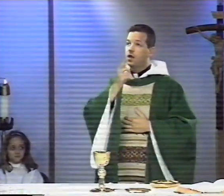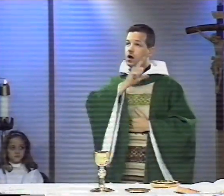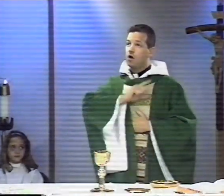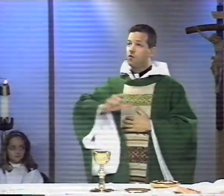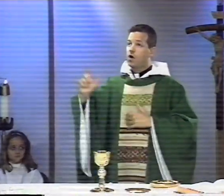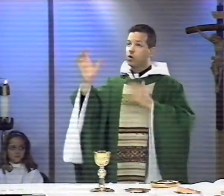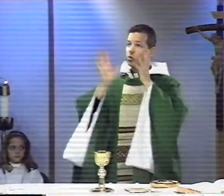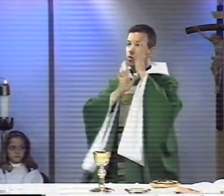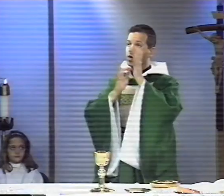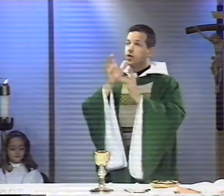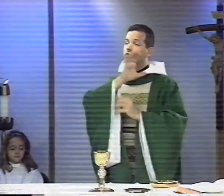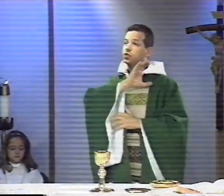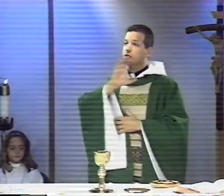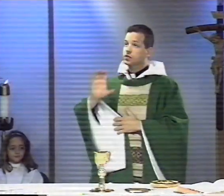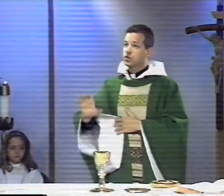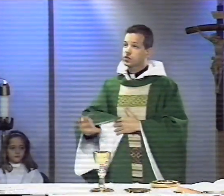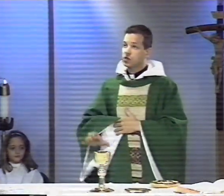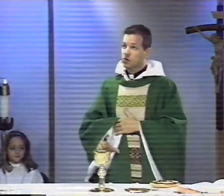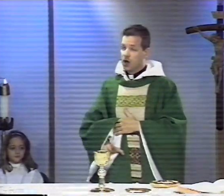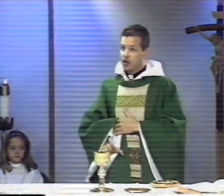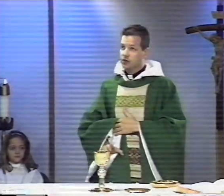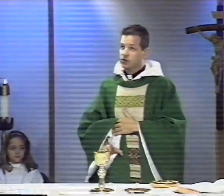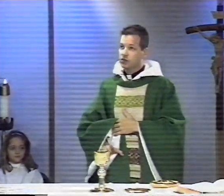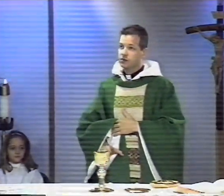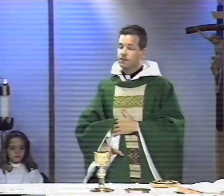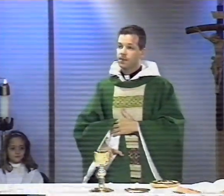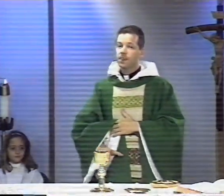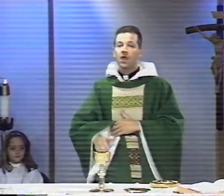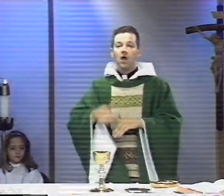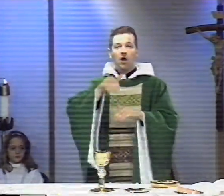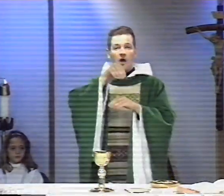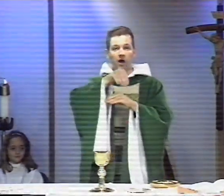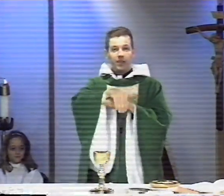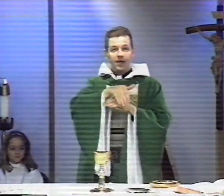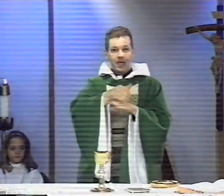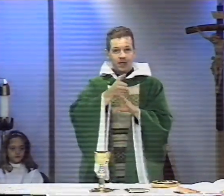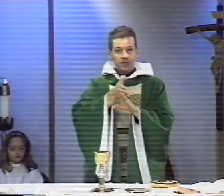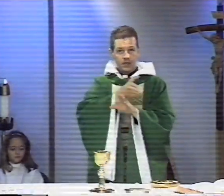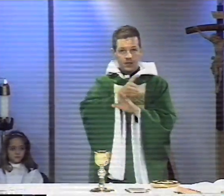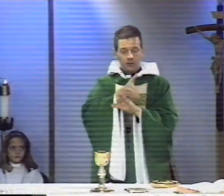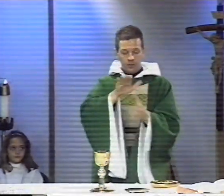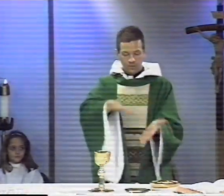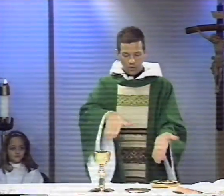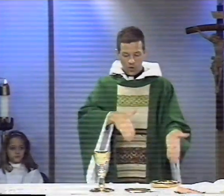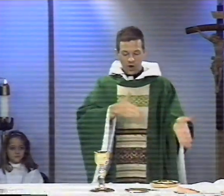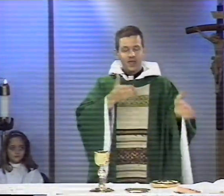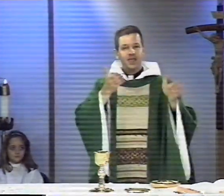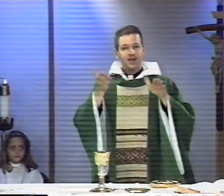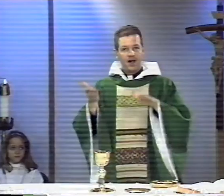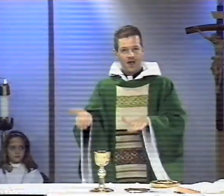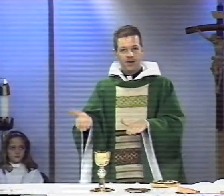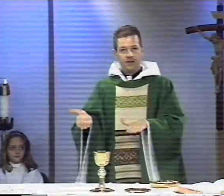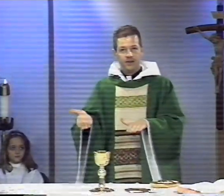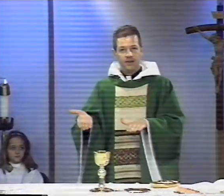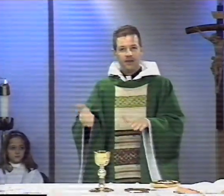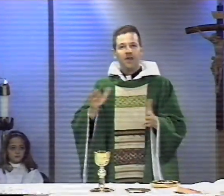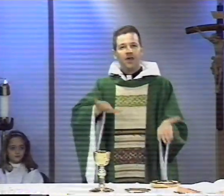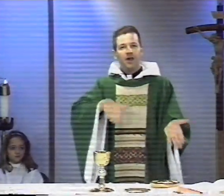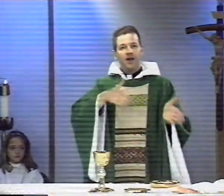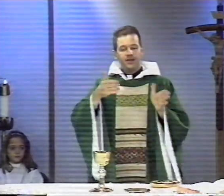of our Lord Jesus Christ. On the night before he died, a